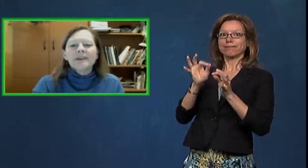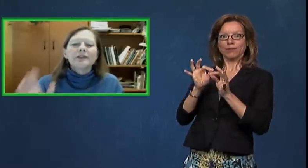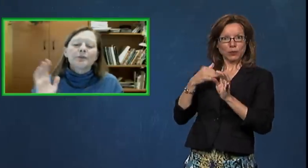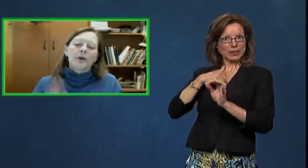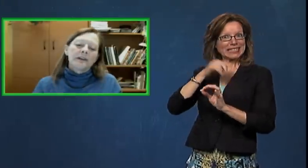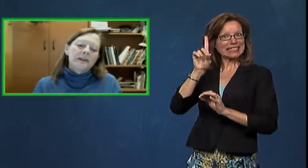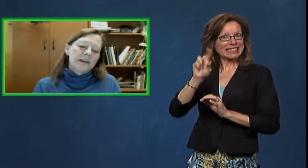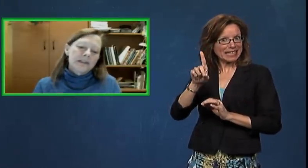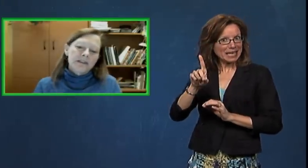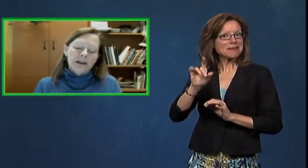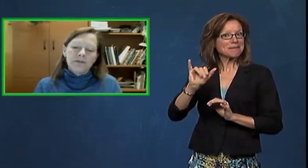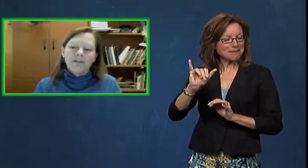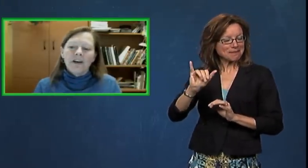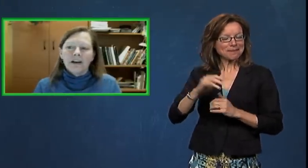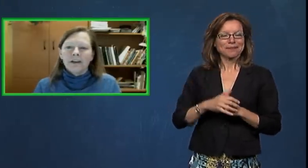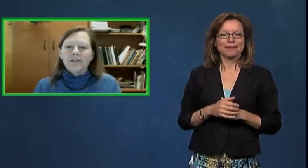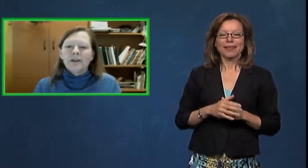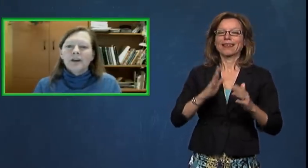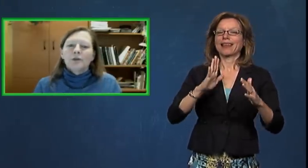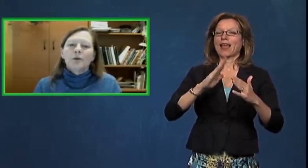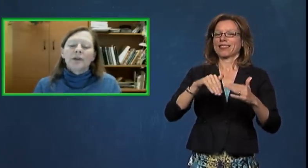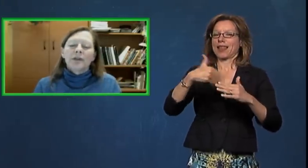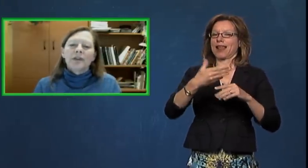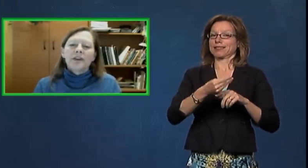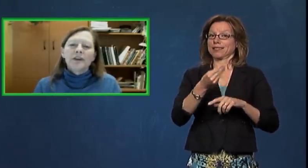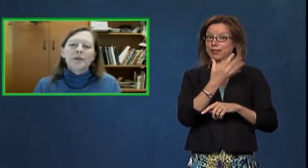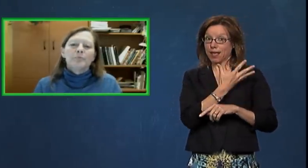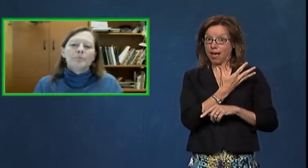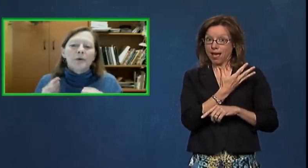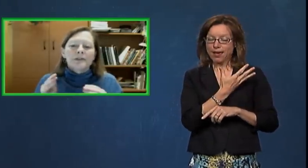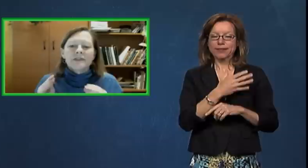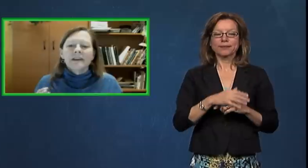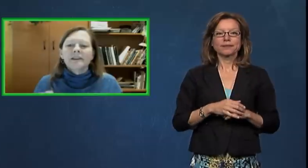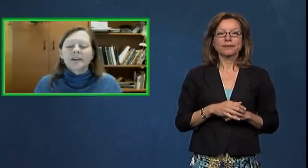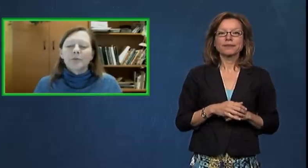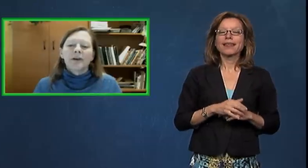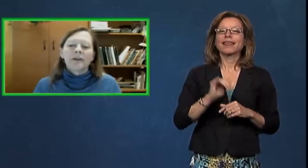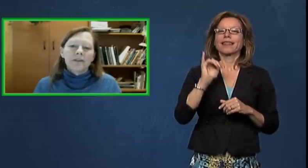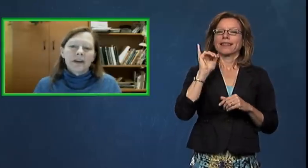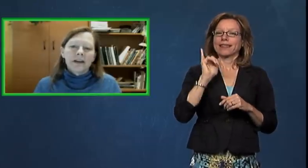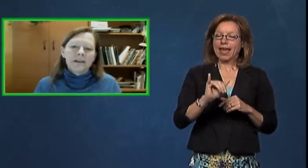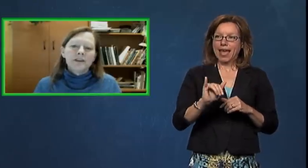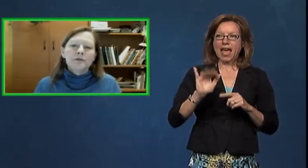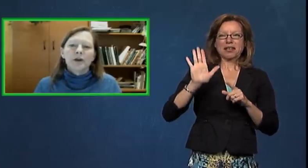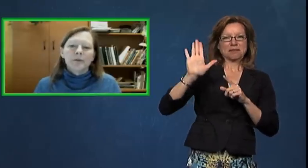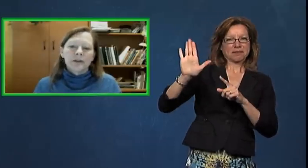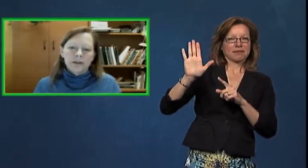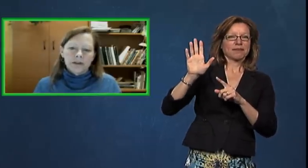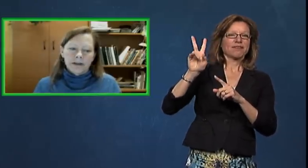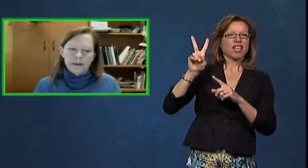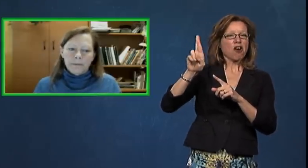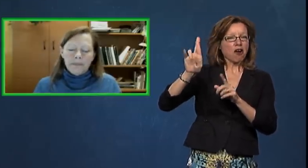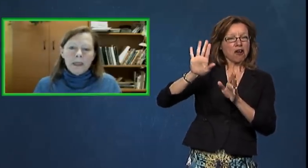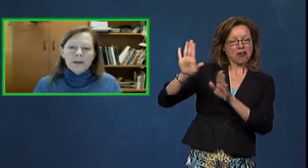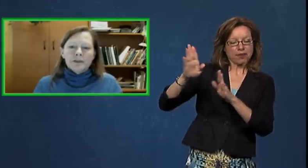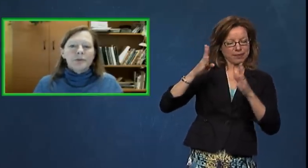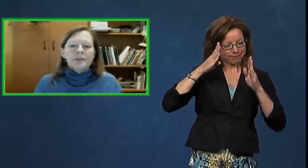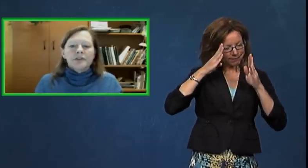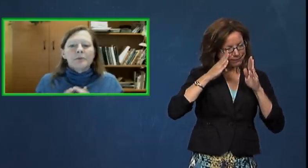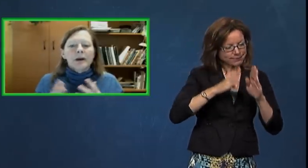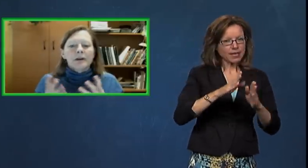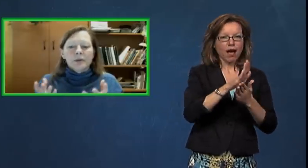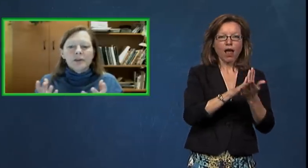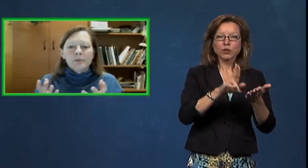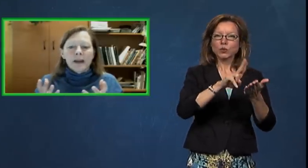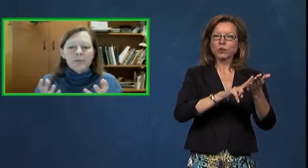But this is what, on slide 5, what the post-secondary part of that experiment looked like. So you